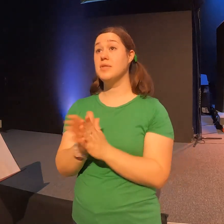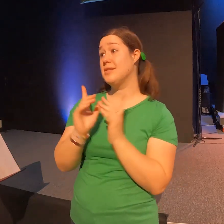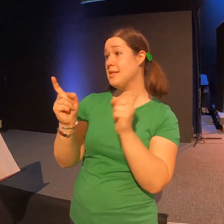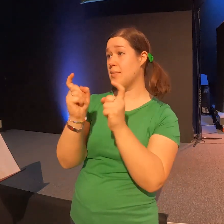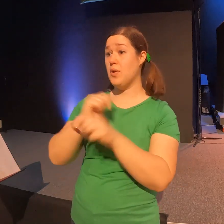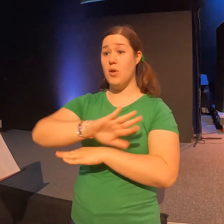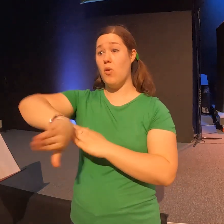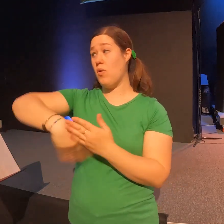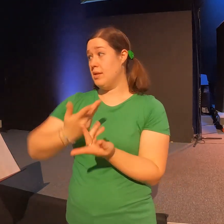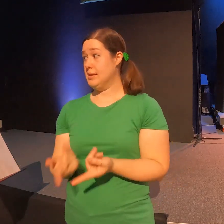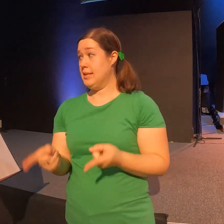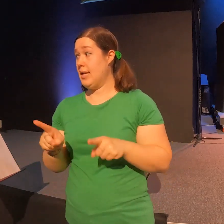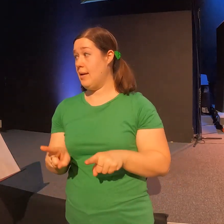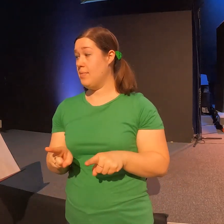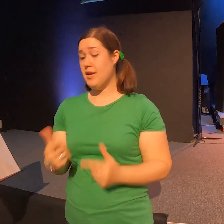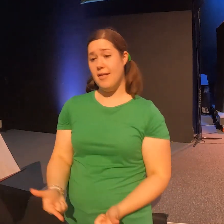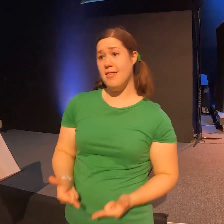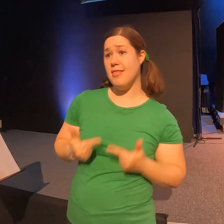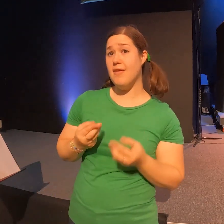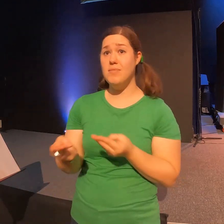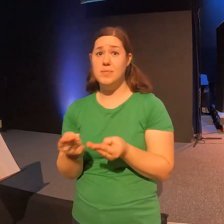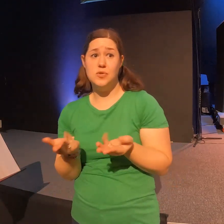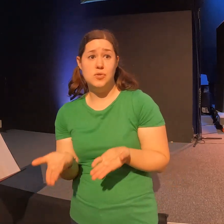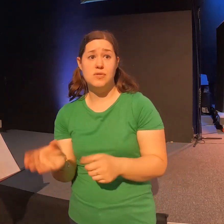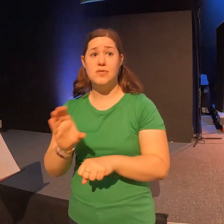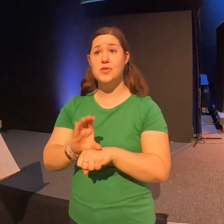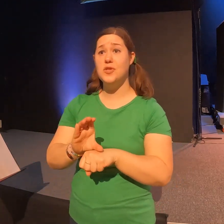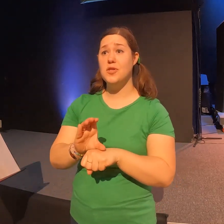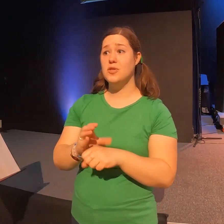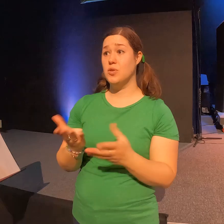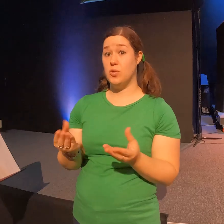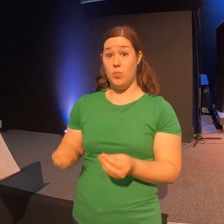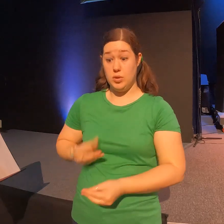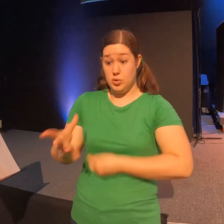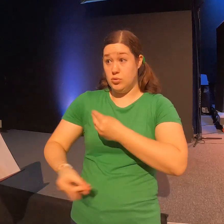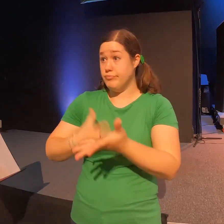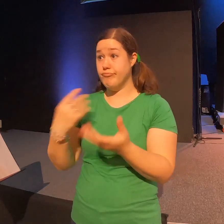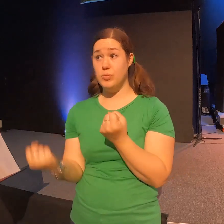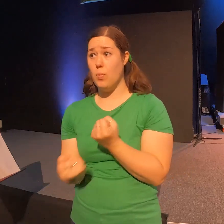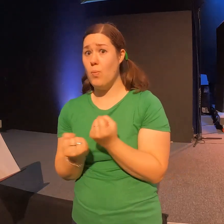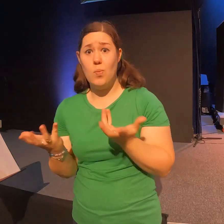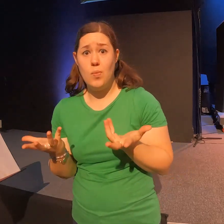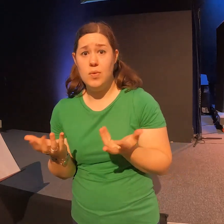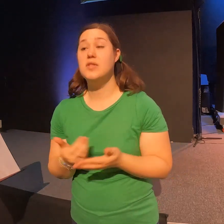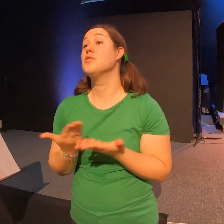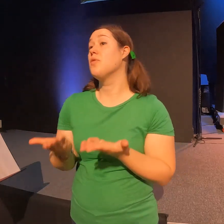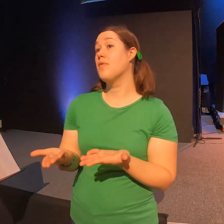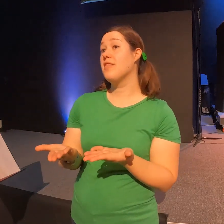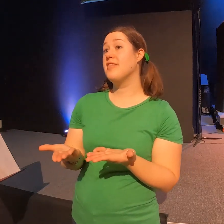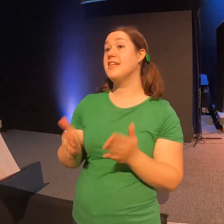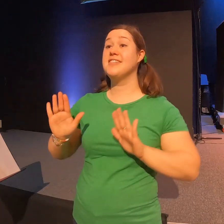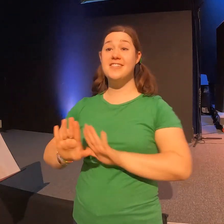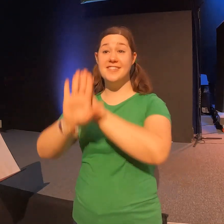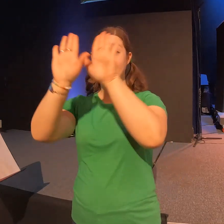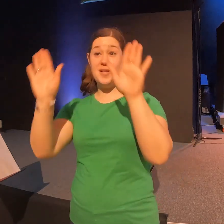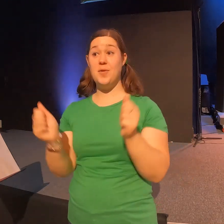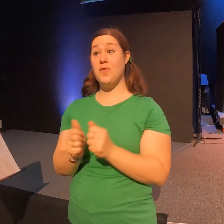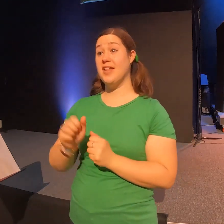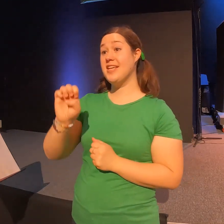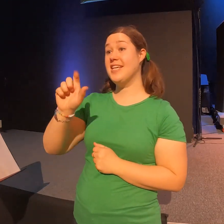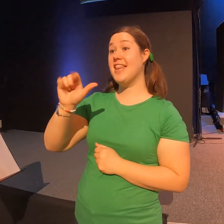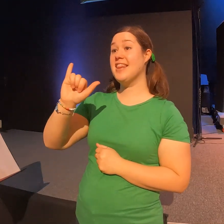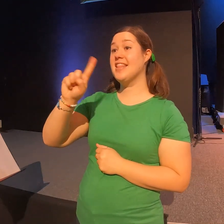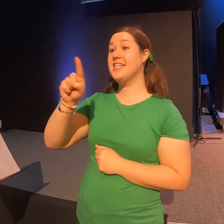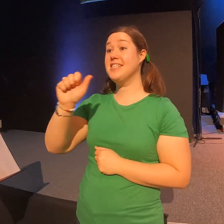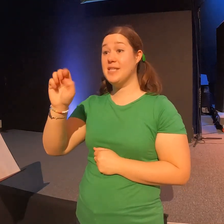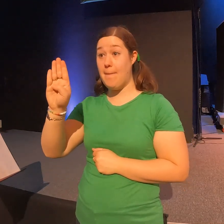going on in the life and ministry of our church and what our generosity does. And so on this Sunday with Elizabeth here with us, what a wonderful